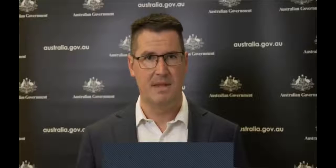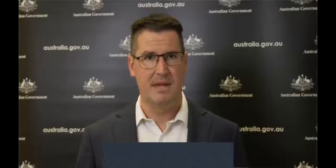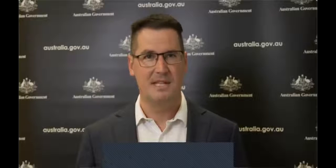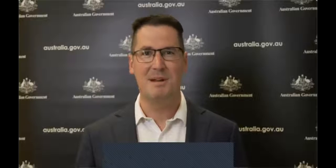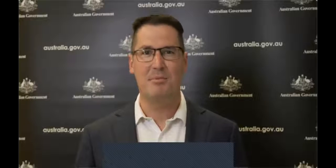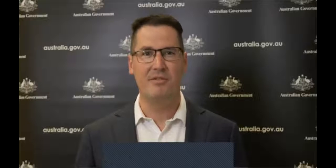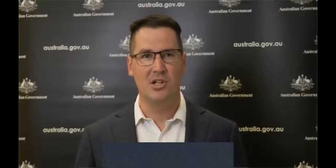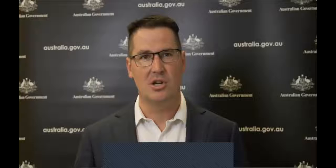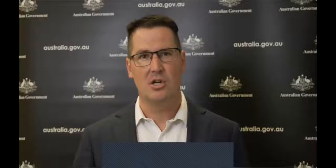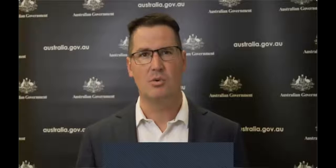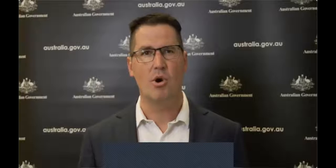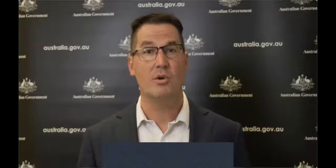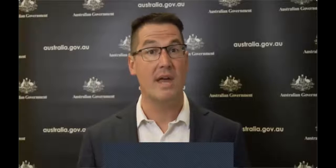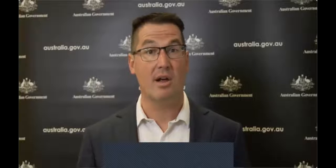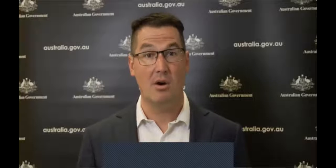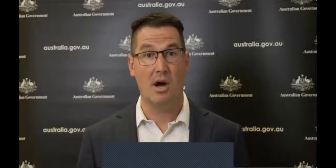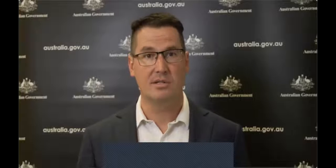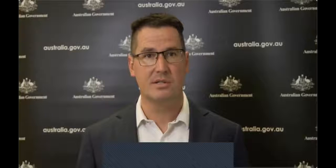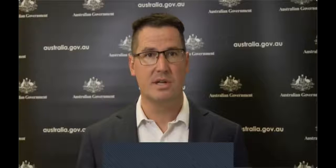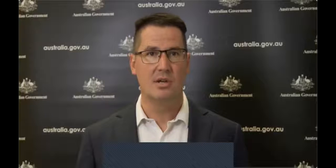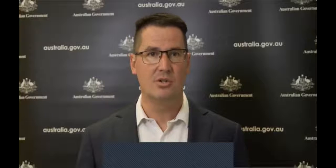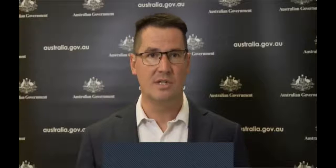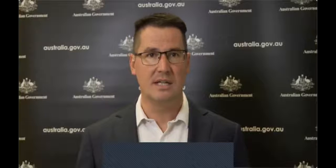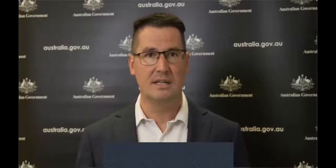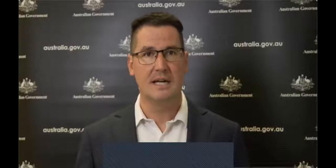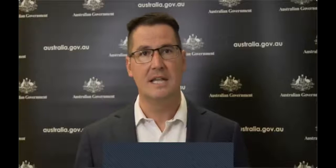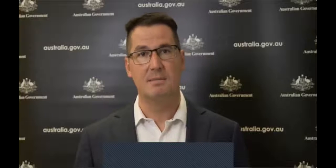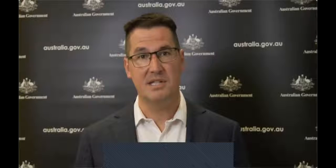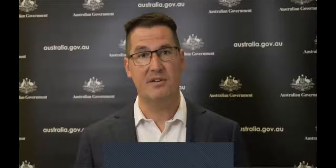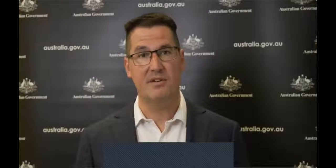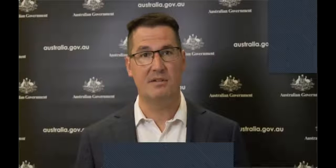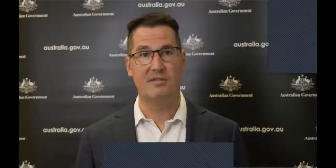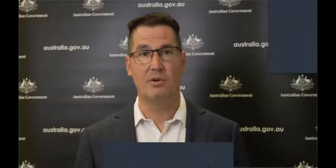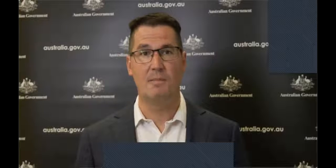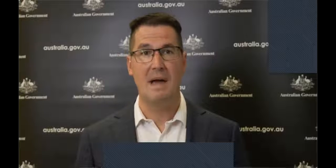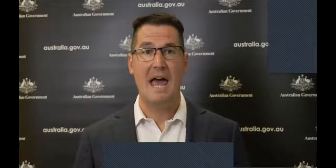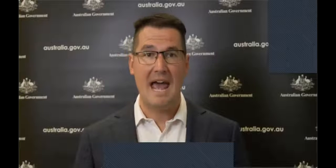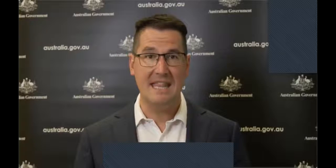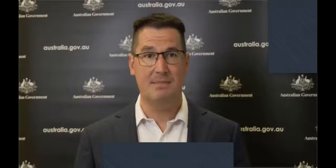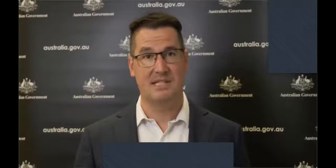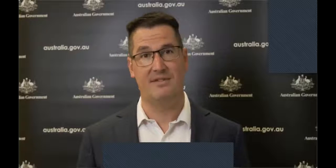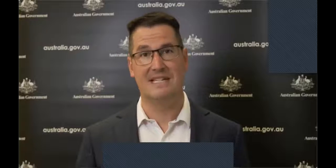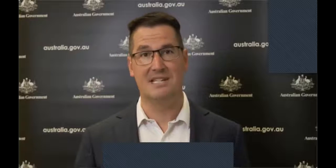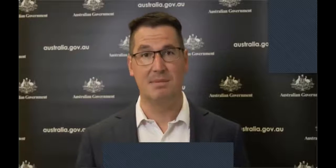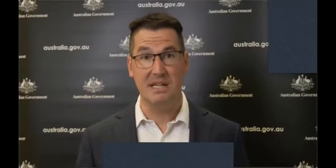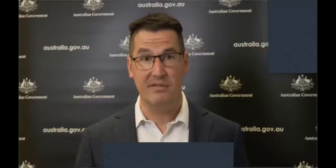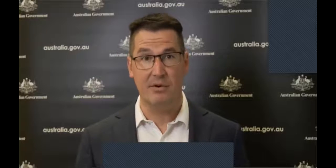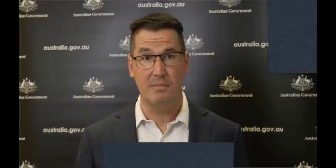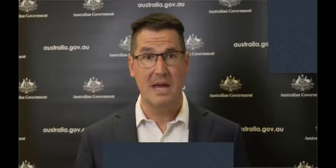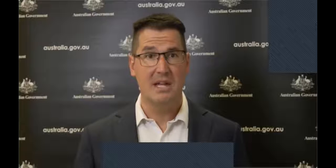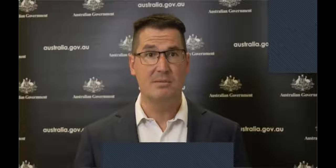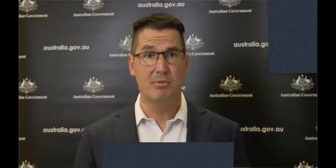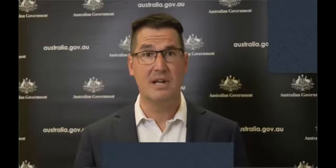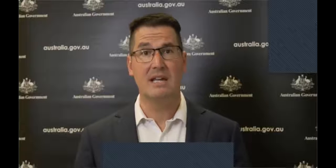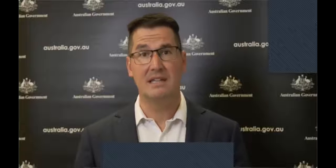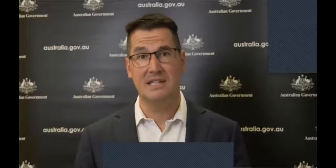development. It's been a privilege to work with our co-hosts, New Zealand, the Pacific Island Forum, and the Pacific Disability